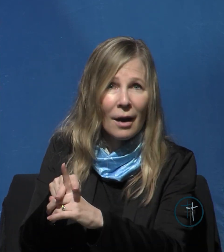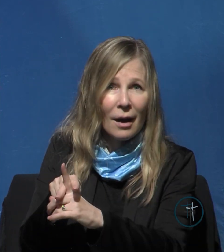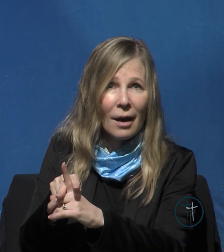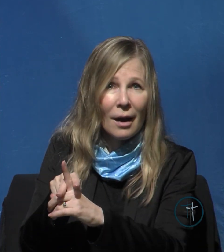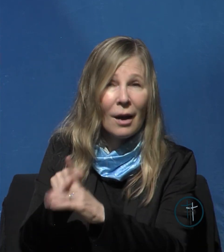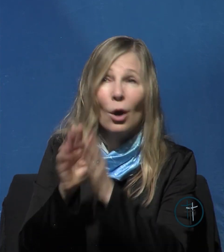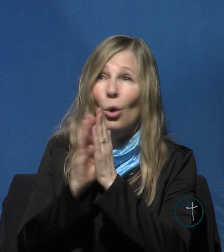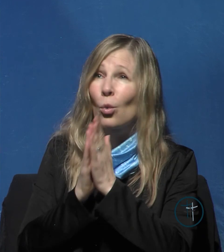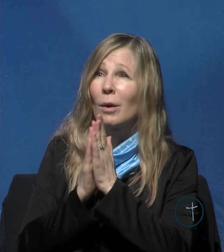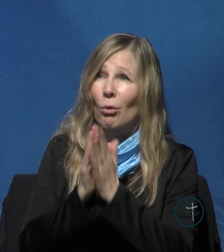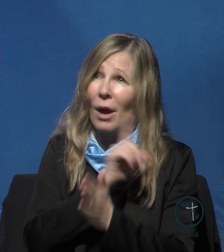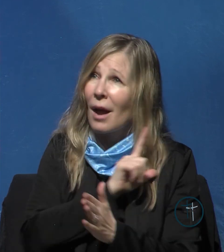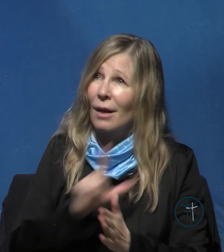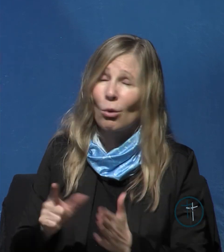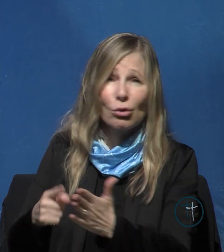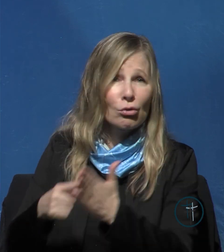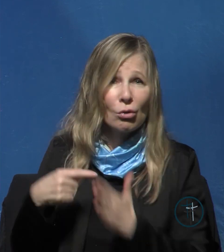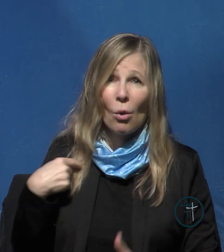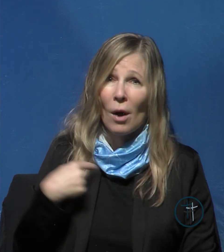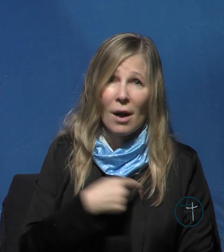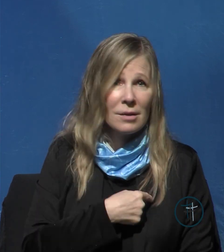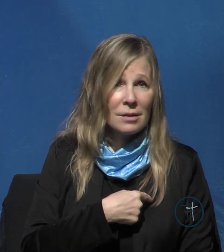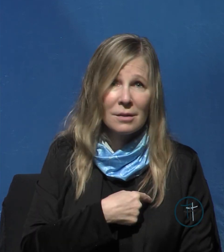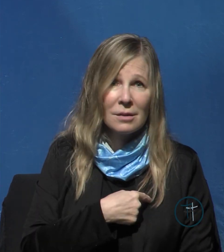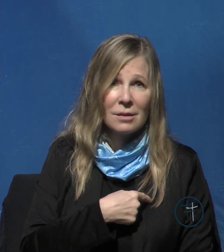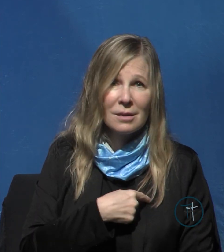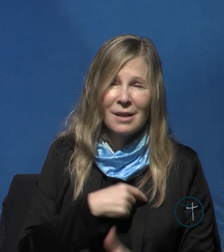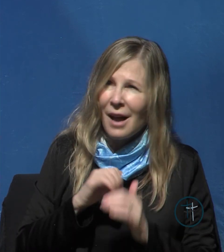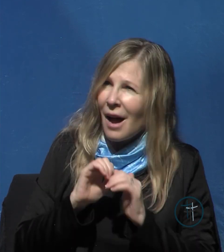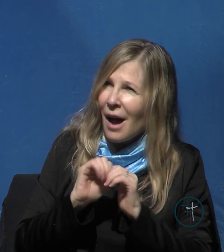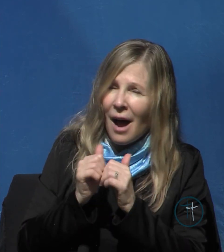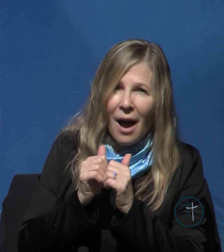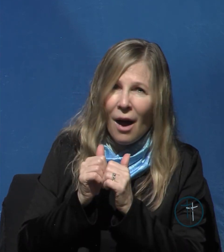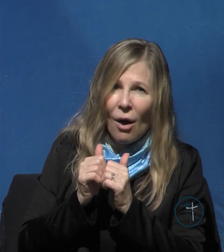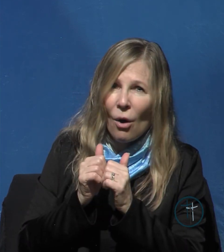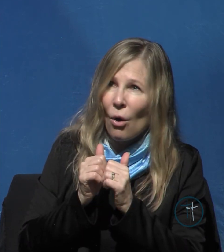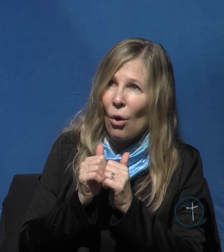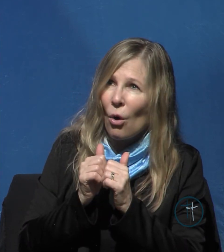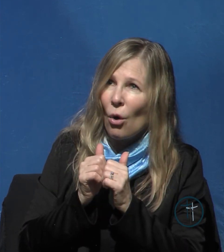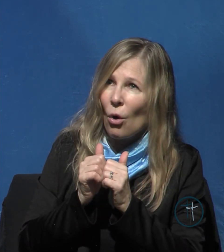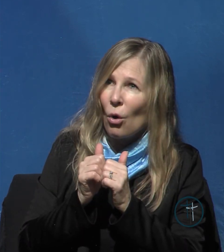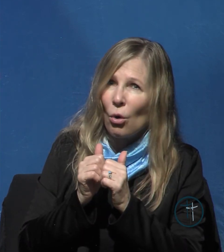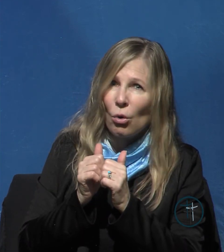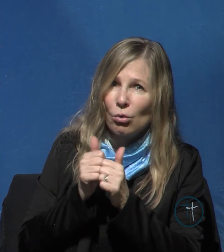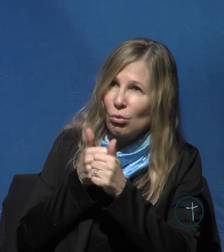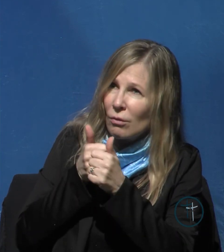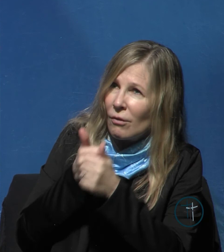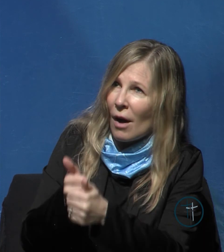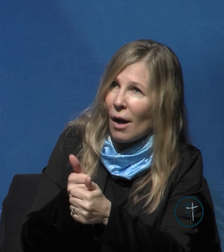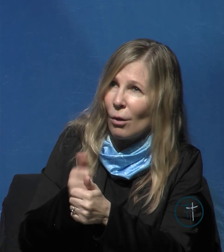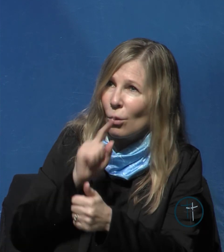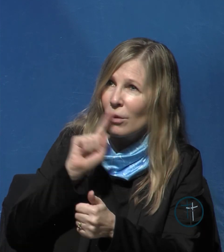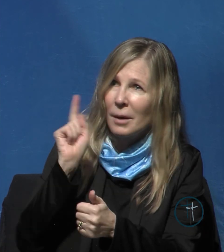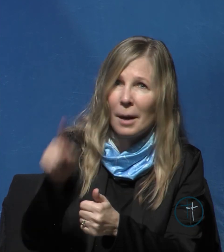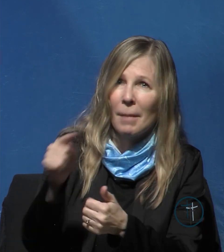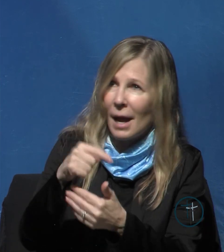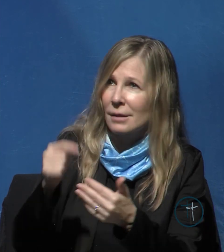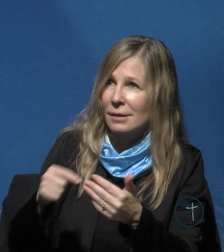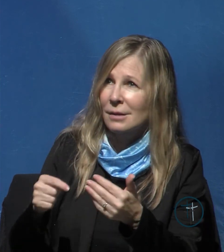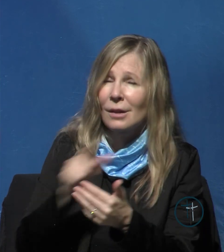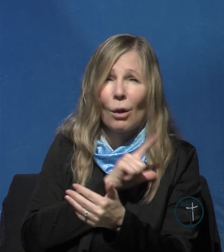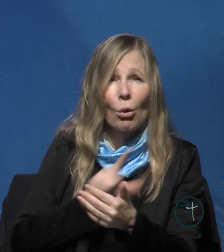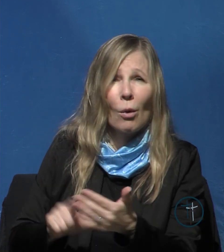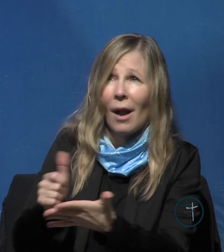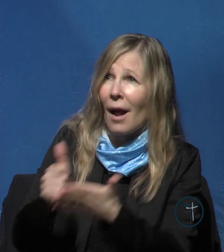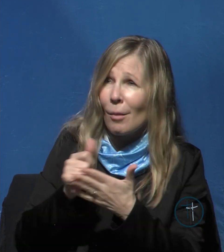And we pray, Lord, that you will show us how to fulfill these commands. Lord, help